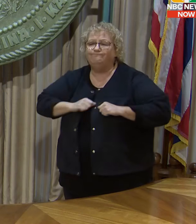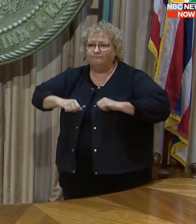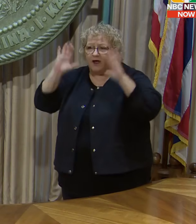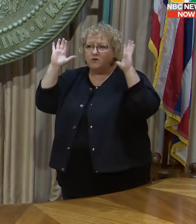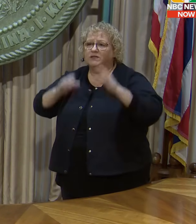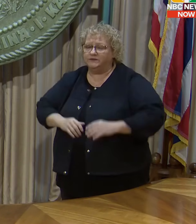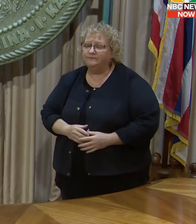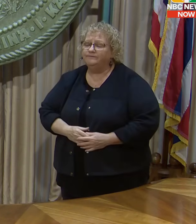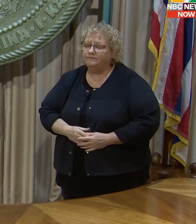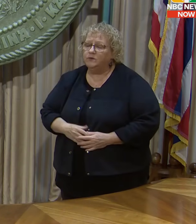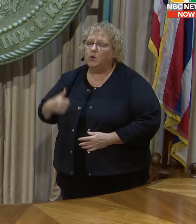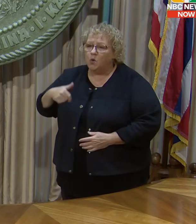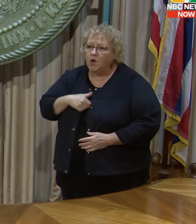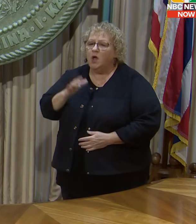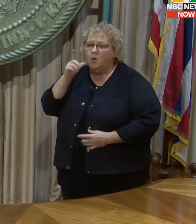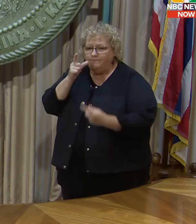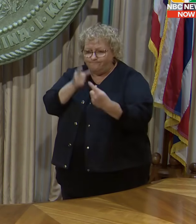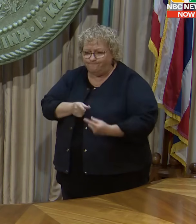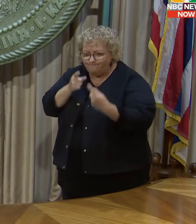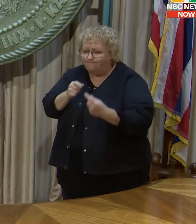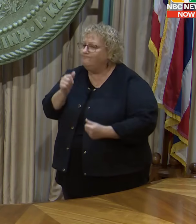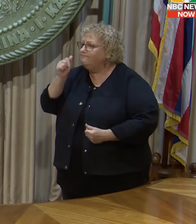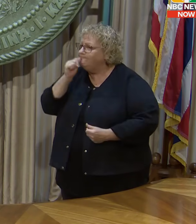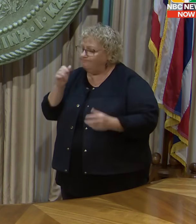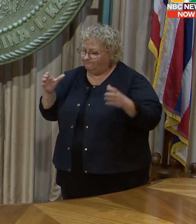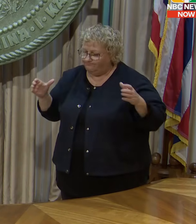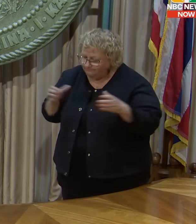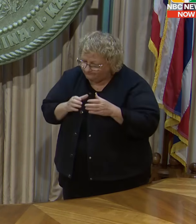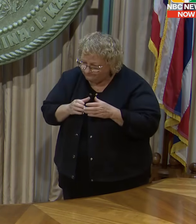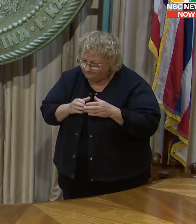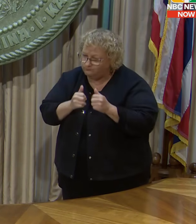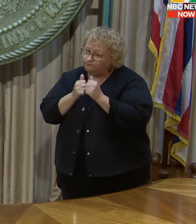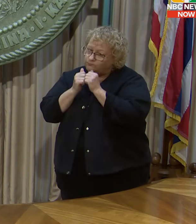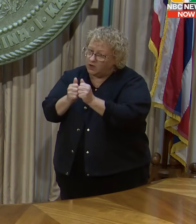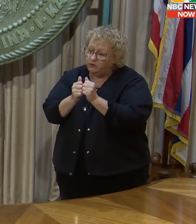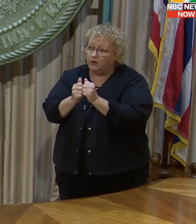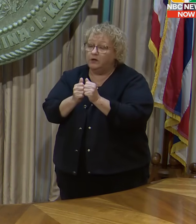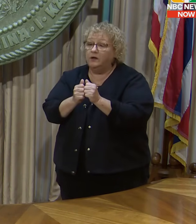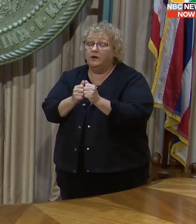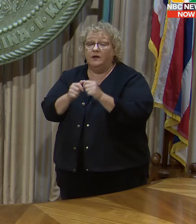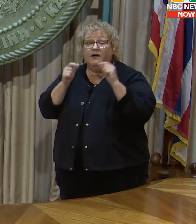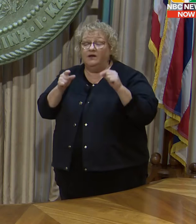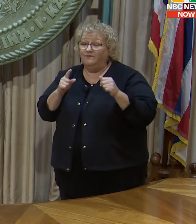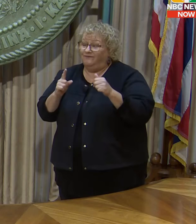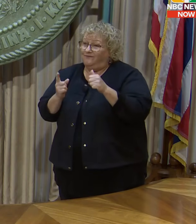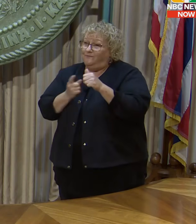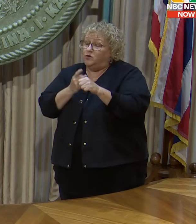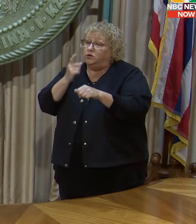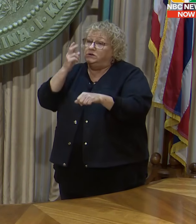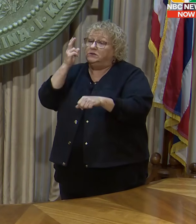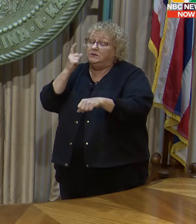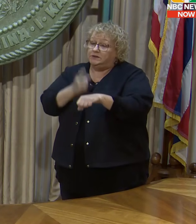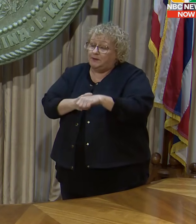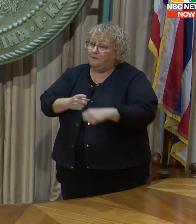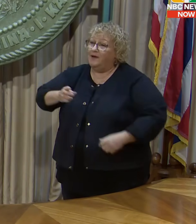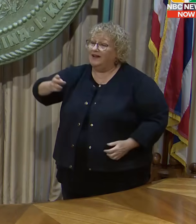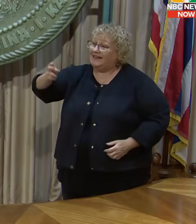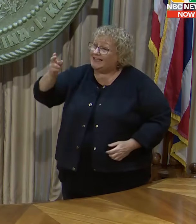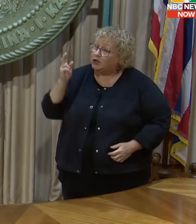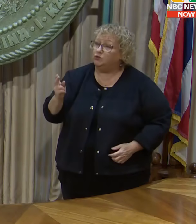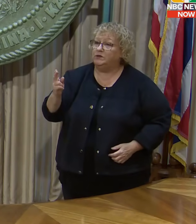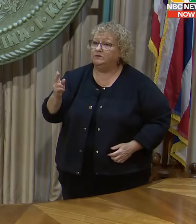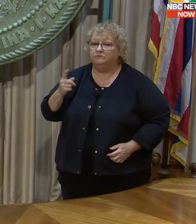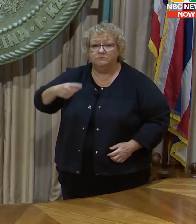going to get through this together, but it is going to require an extraordinary, historic effort on the part of every single person